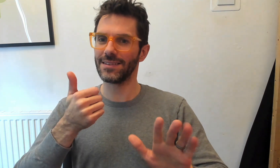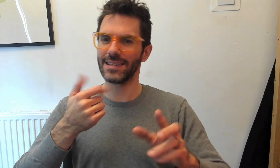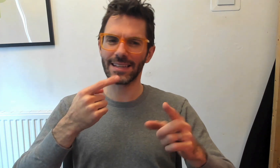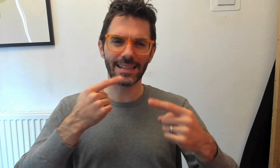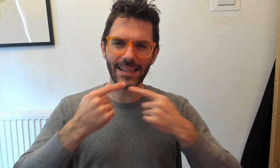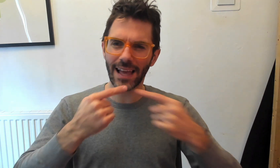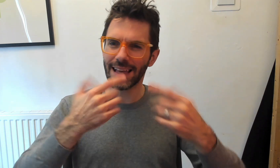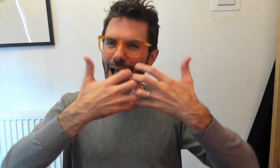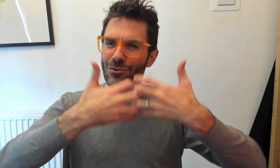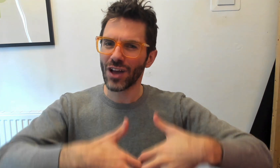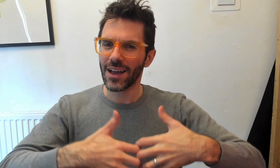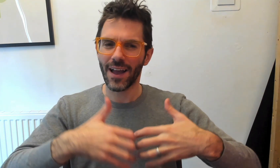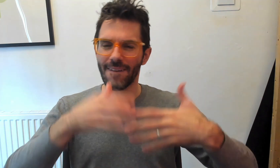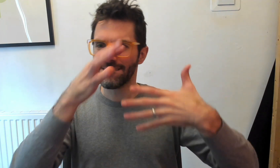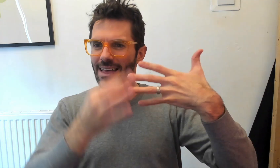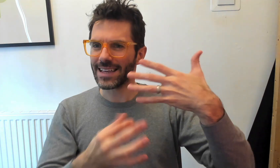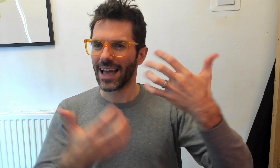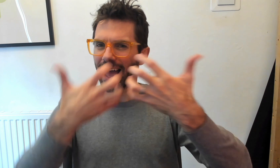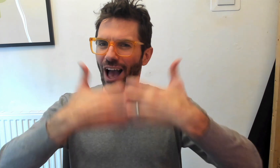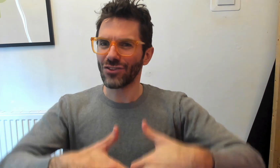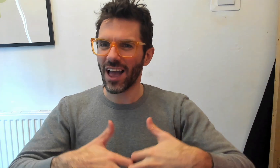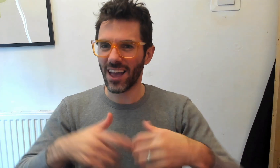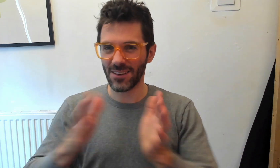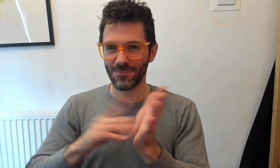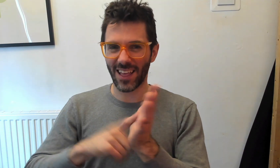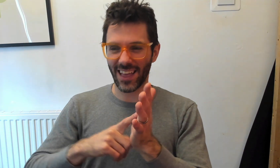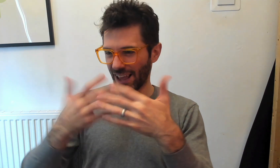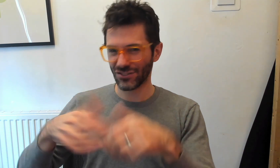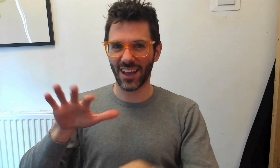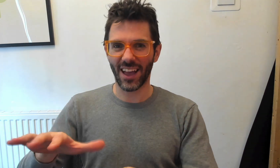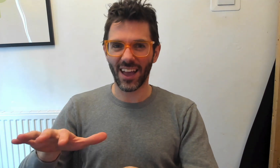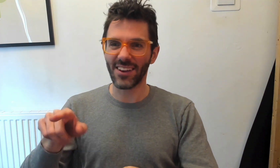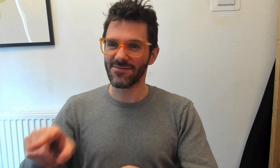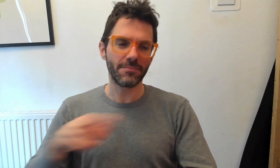They're also very skilled in data engineering, feature engineering.